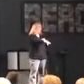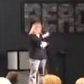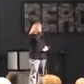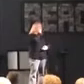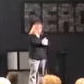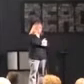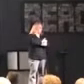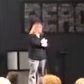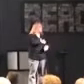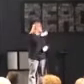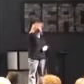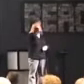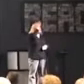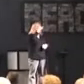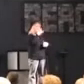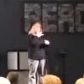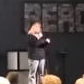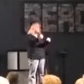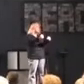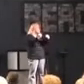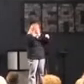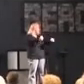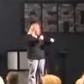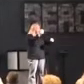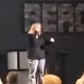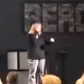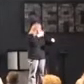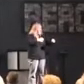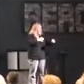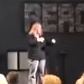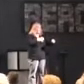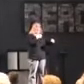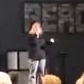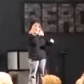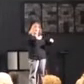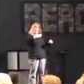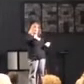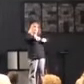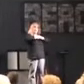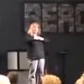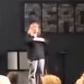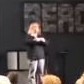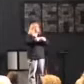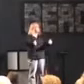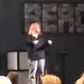My dad was the strongest man I ever knew, and he could solve any problem I had.